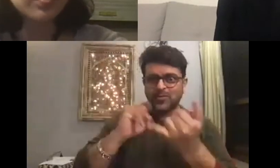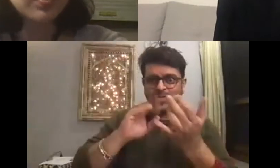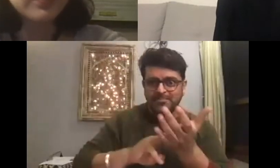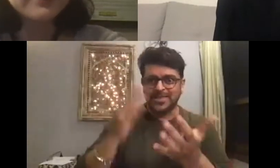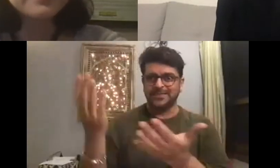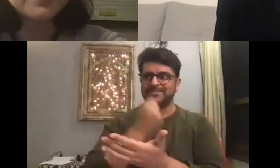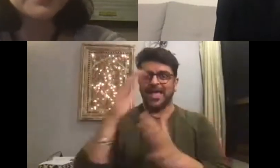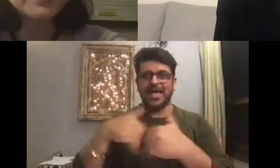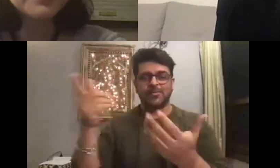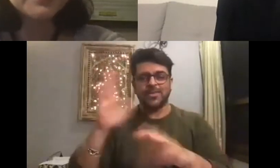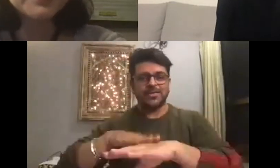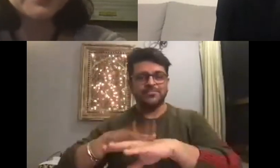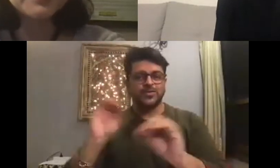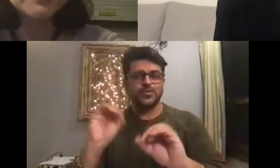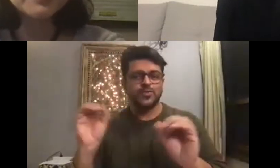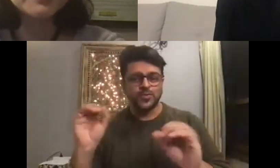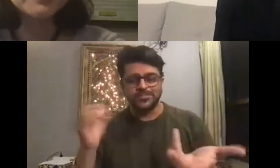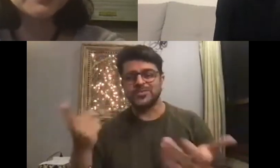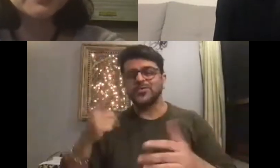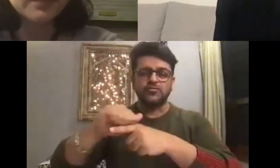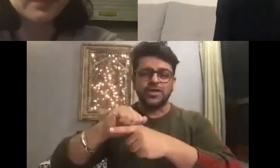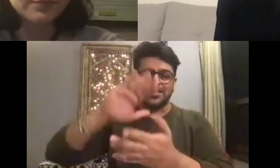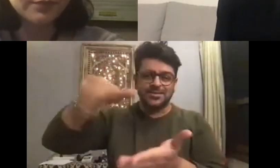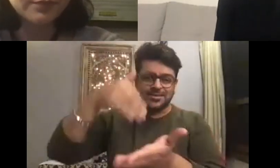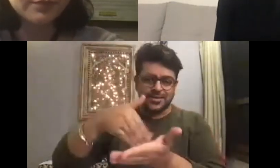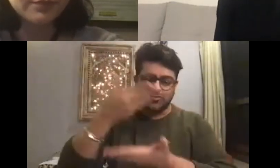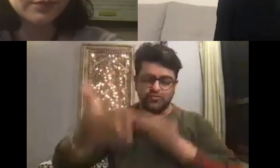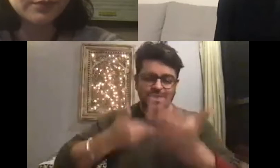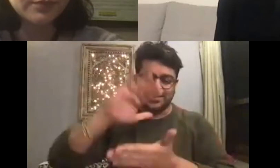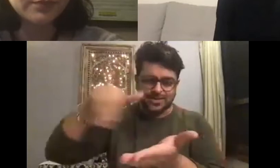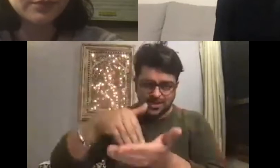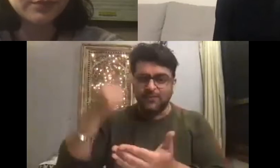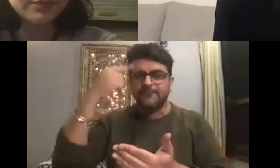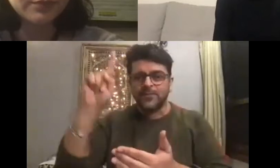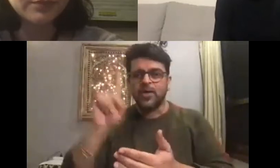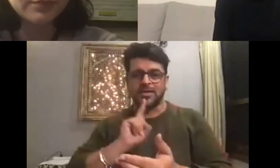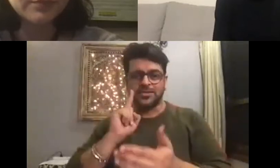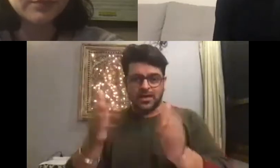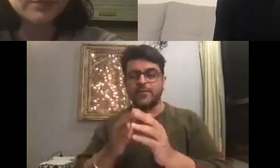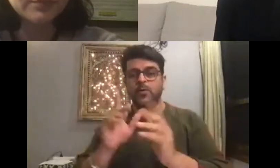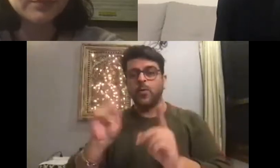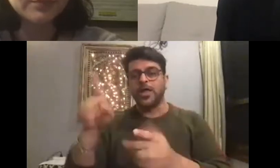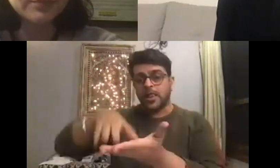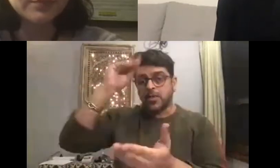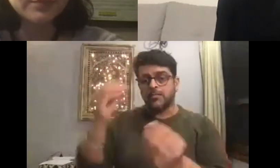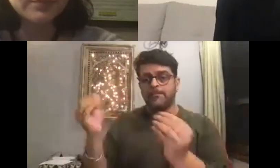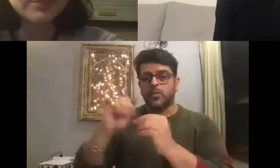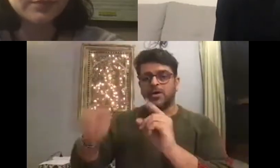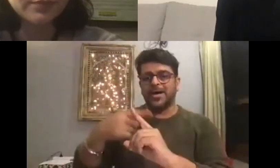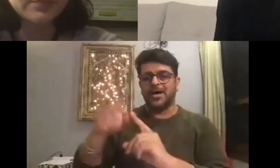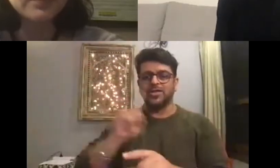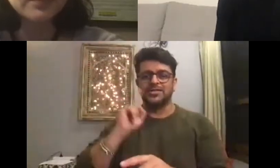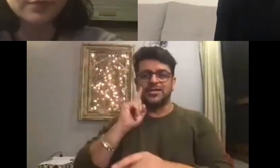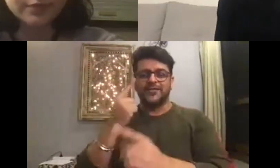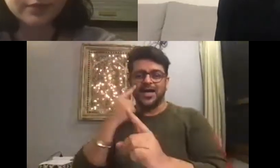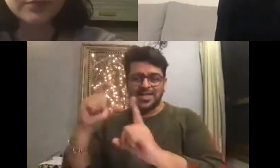internet, of, awareness and information through media. So when I came to India, I set up a training center for the deaf community, wherein they